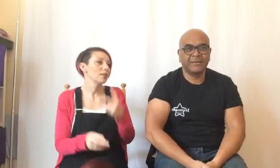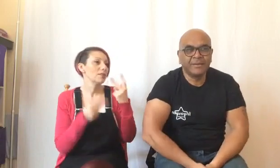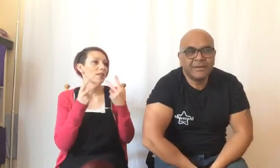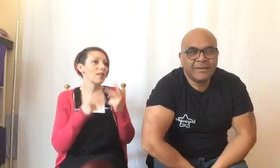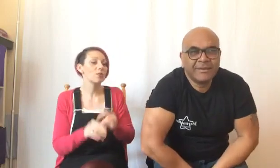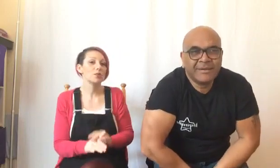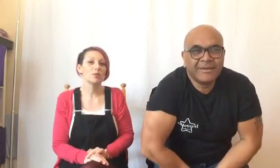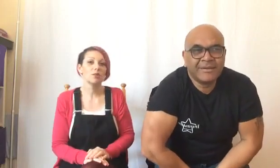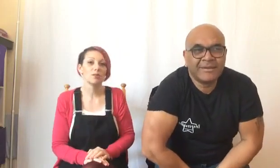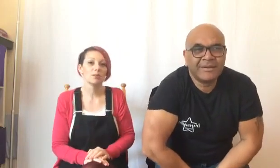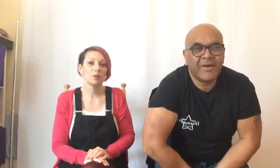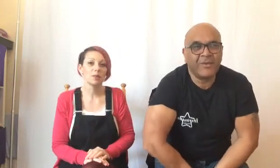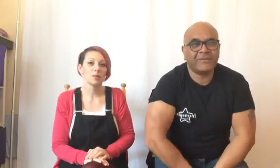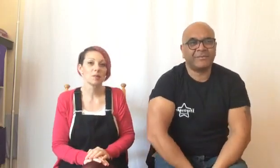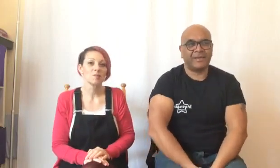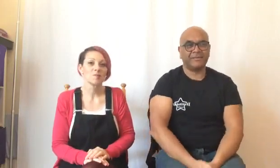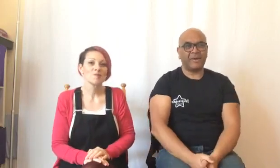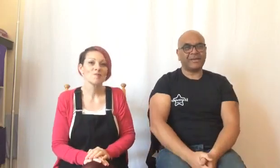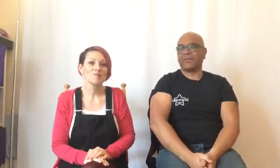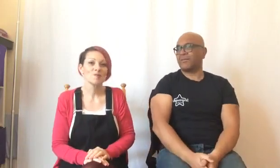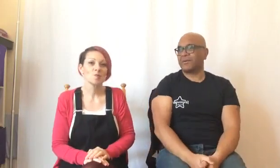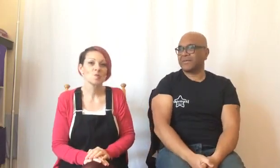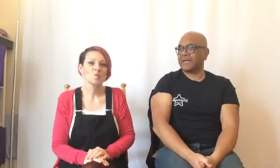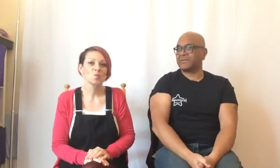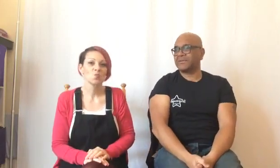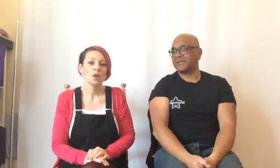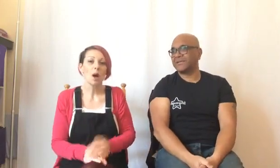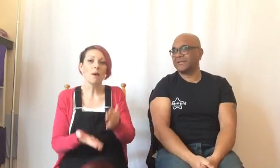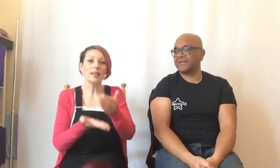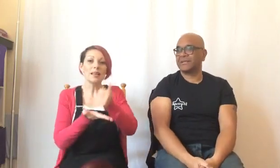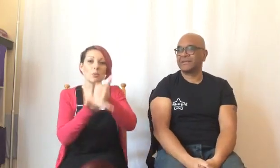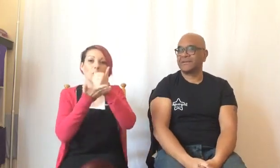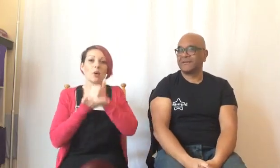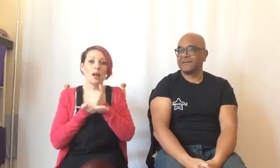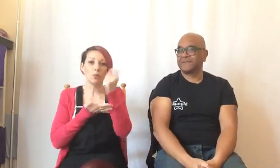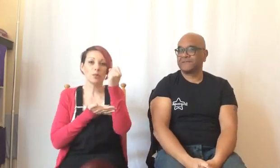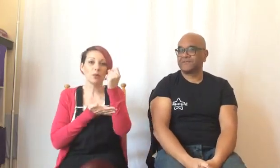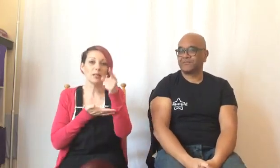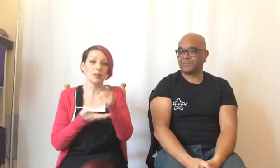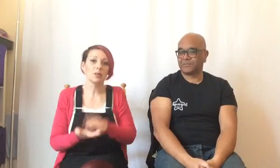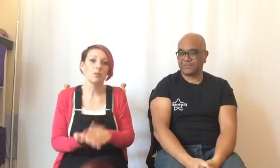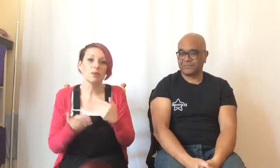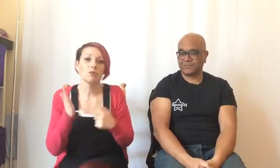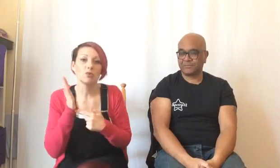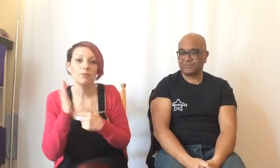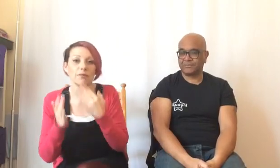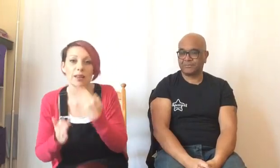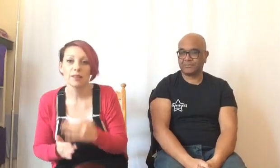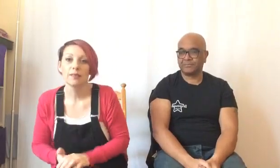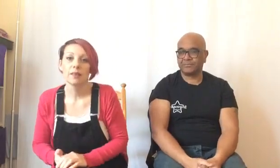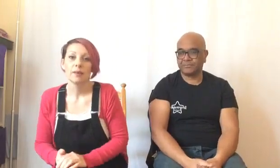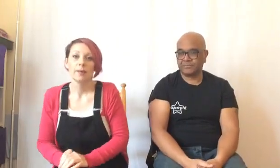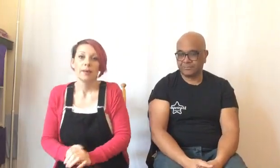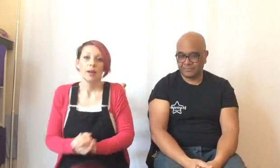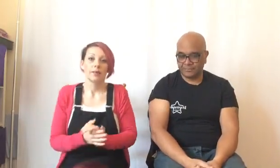know. So I don't even know how that goes as a song. To be honest. No, I don't know what the potato song is. I might need a little bit more help with some ideas with that one, Trev.